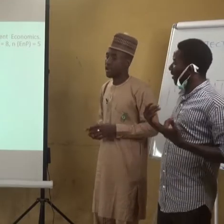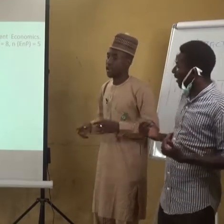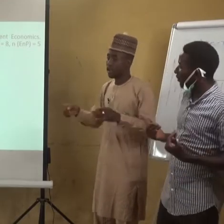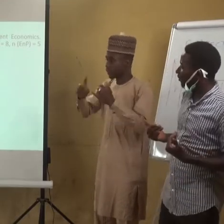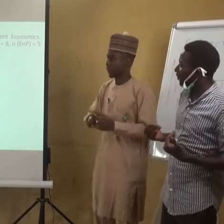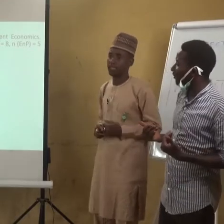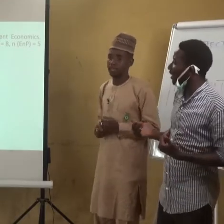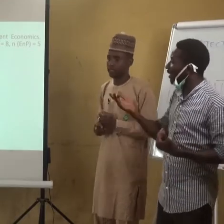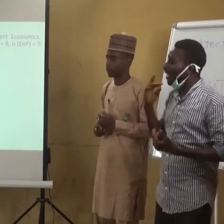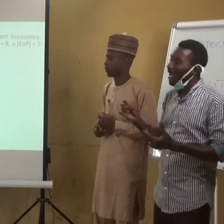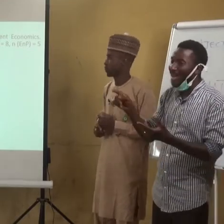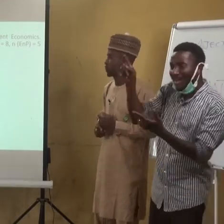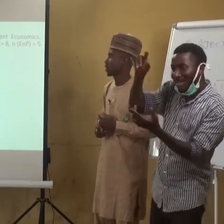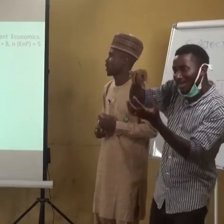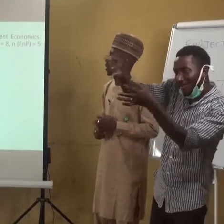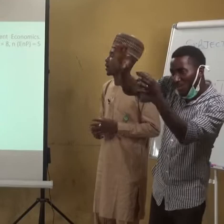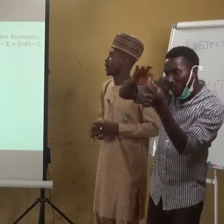Now there are intersections.